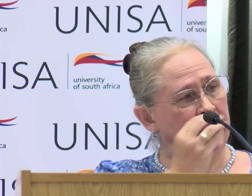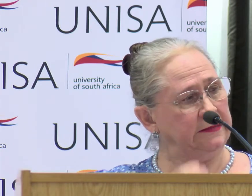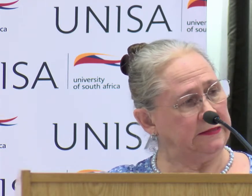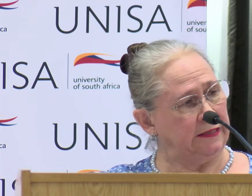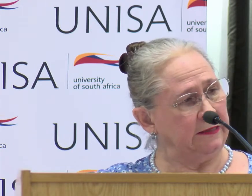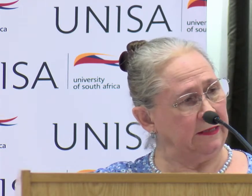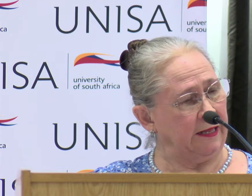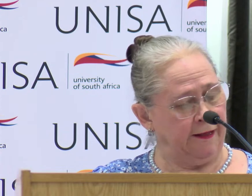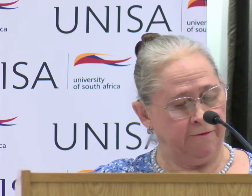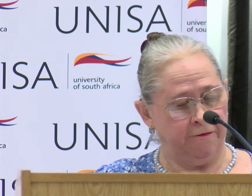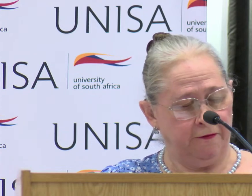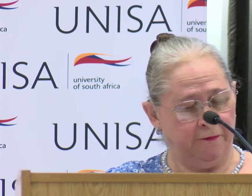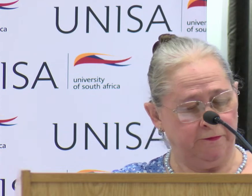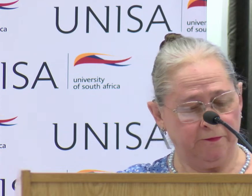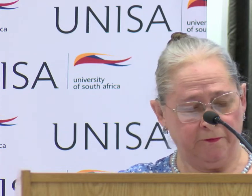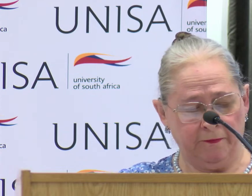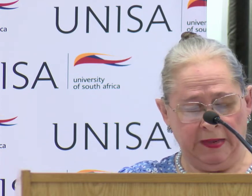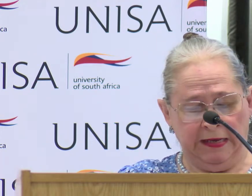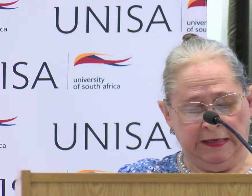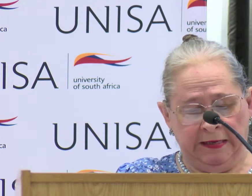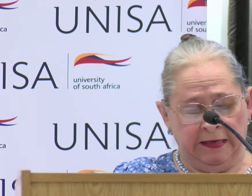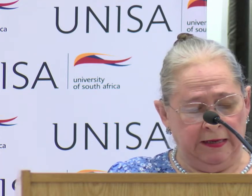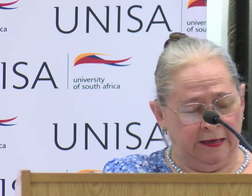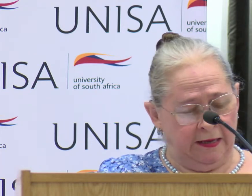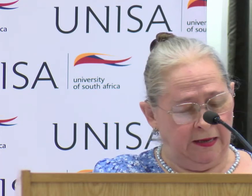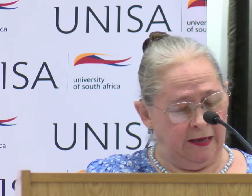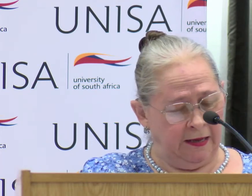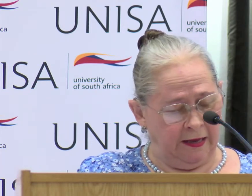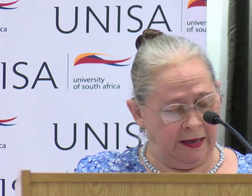hearing parents and the deaf.